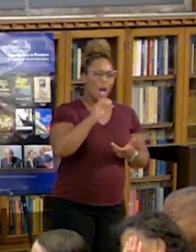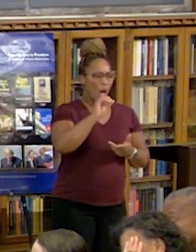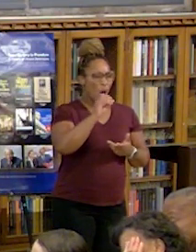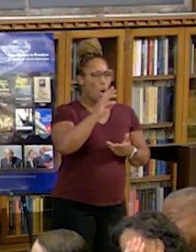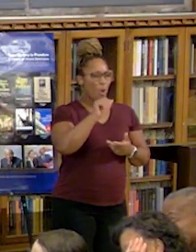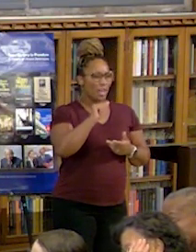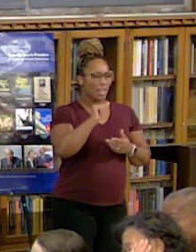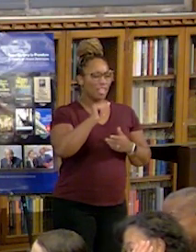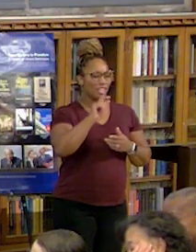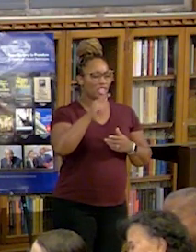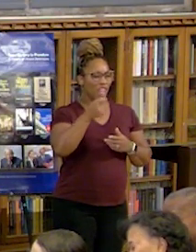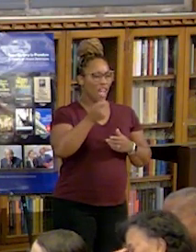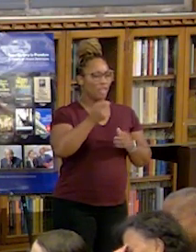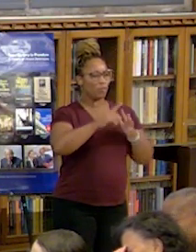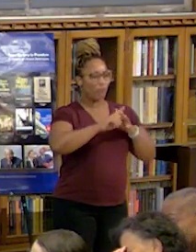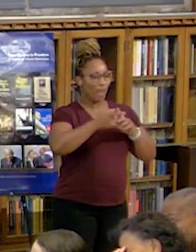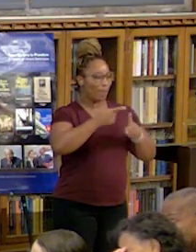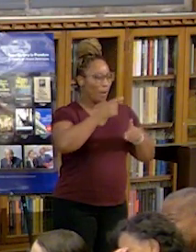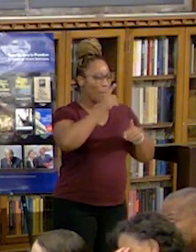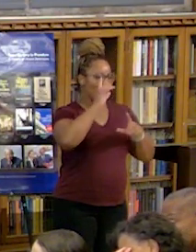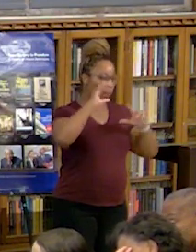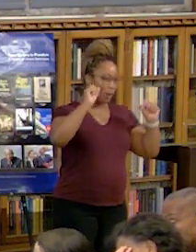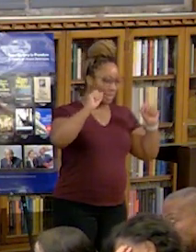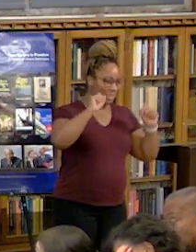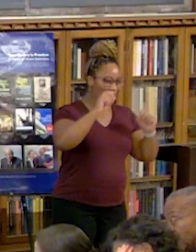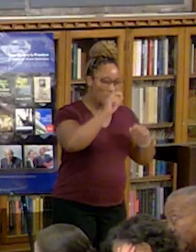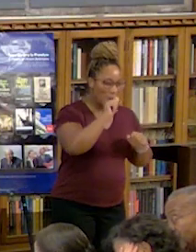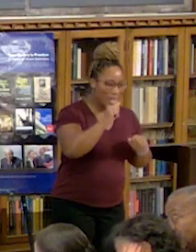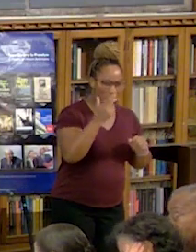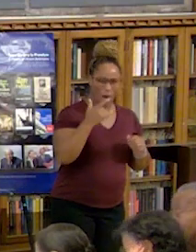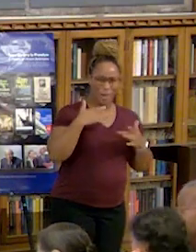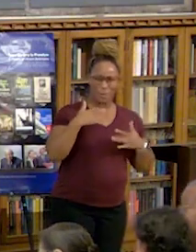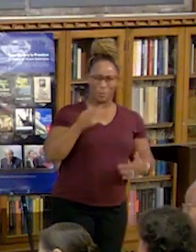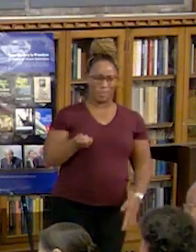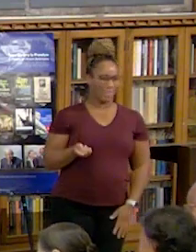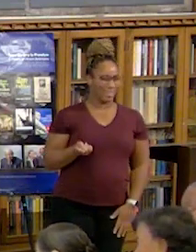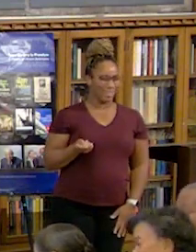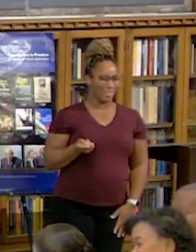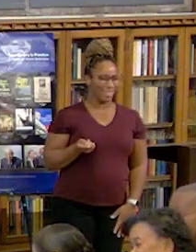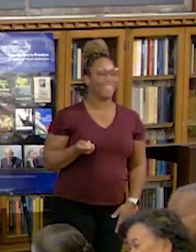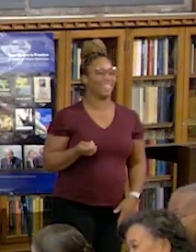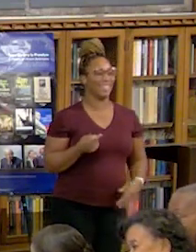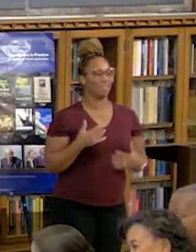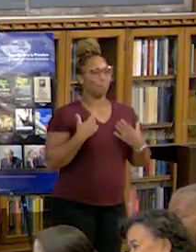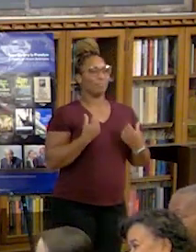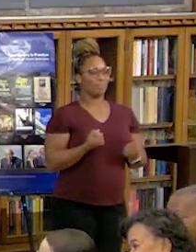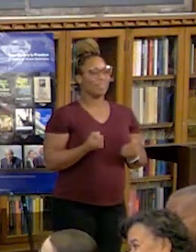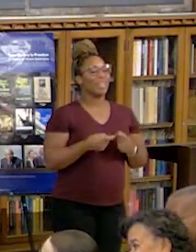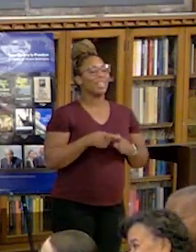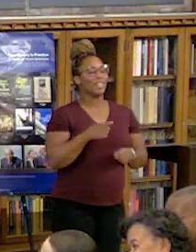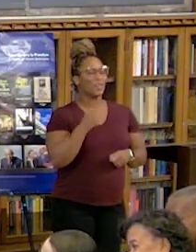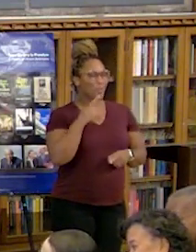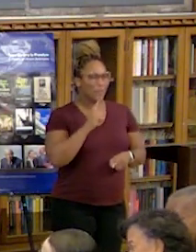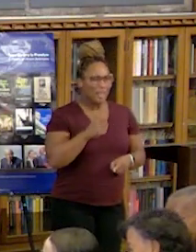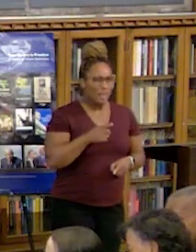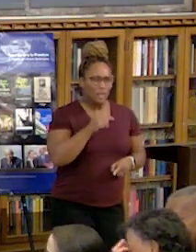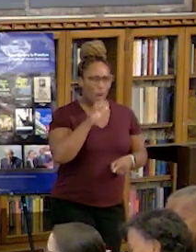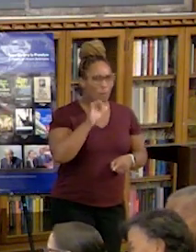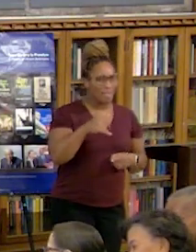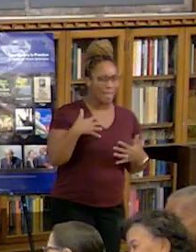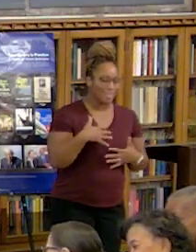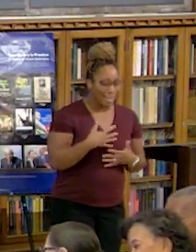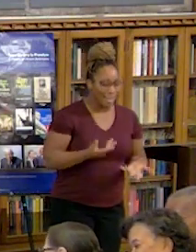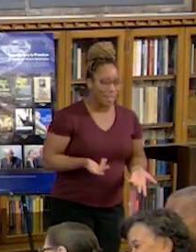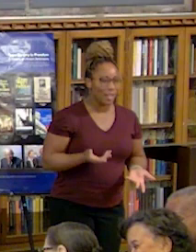judge ran away from the president the United States what are you worried about like get it together like for real don't be that